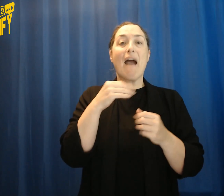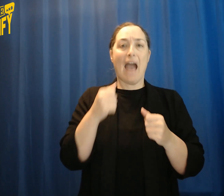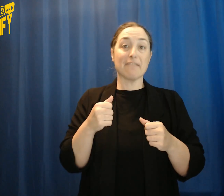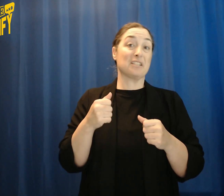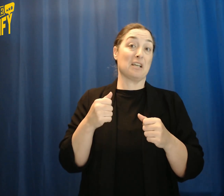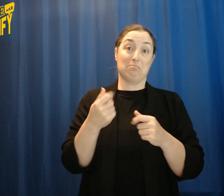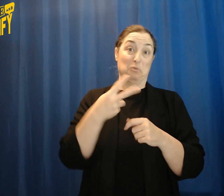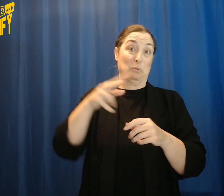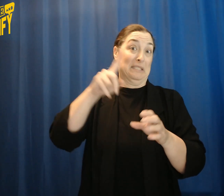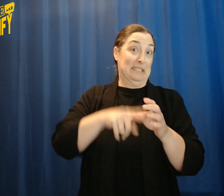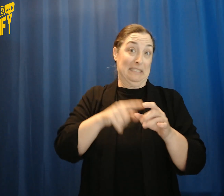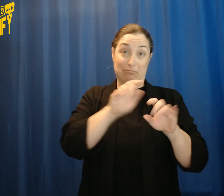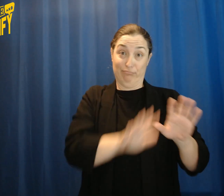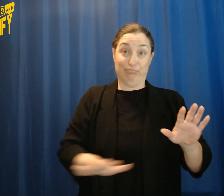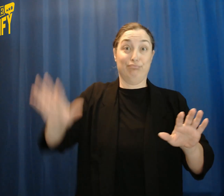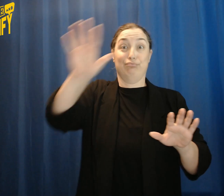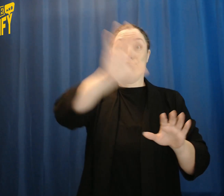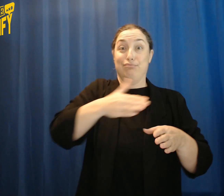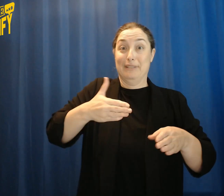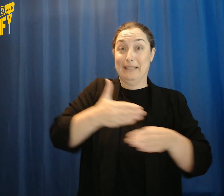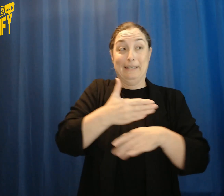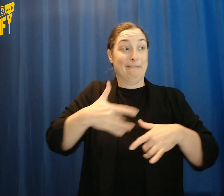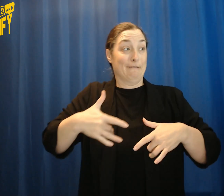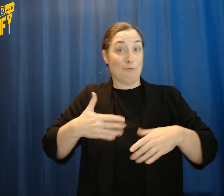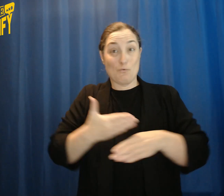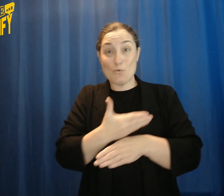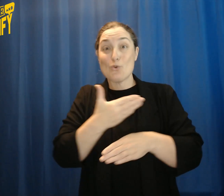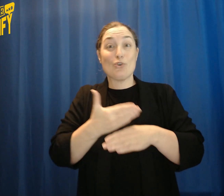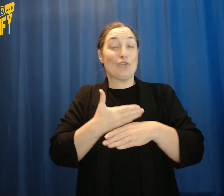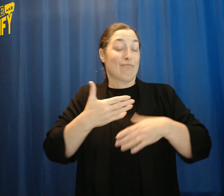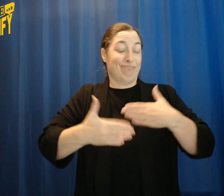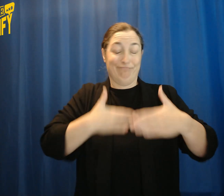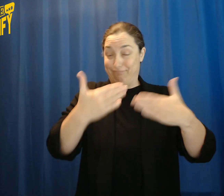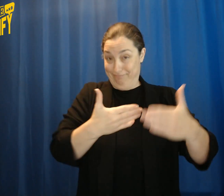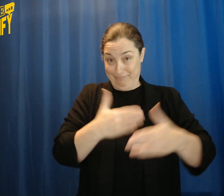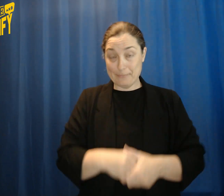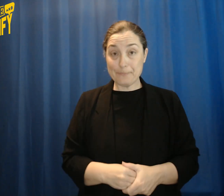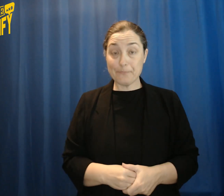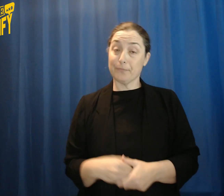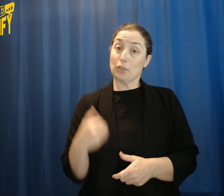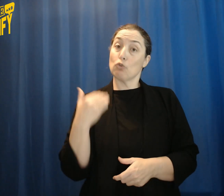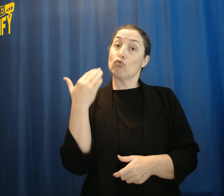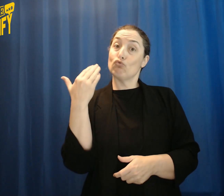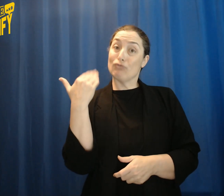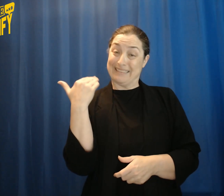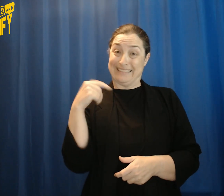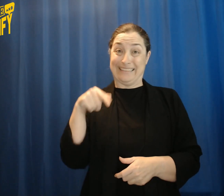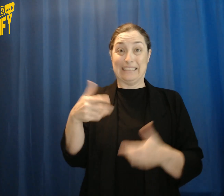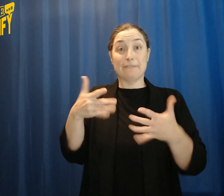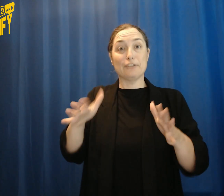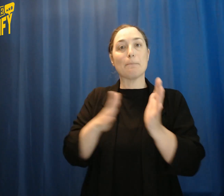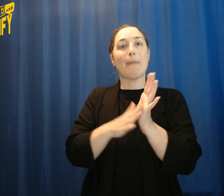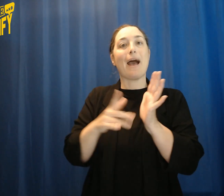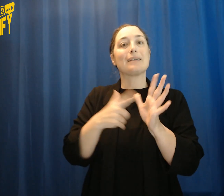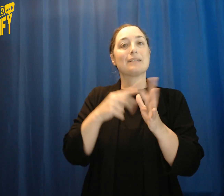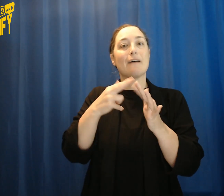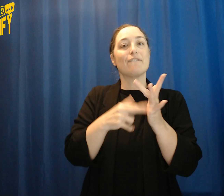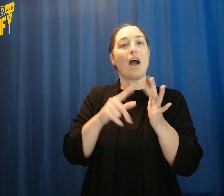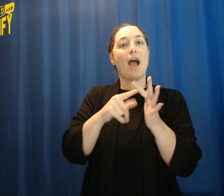across Australia and overseas. More recently, Billie completed a Master of Fine Arts in West Texas, where